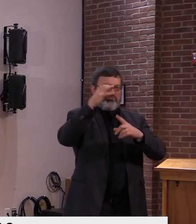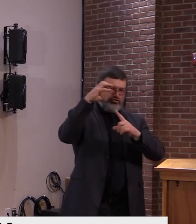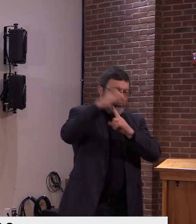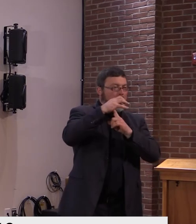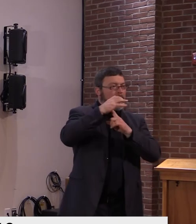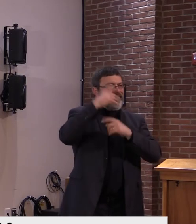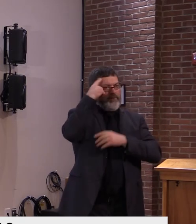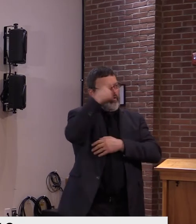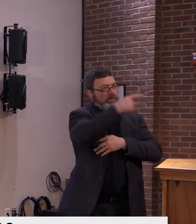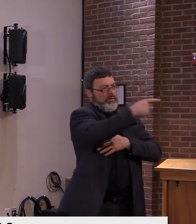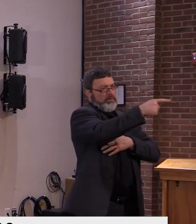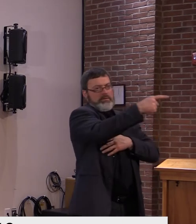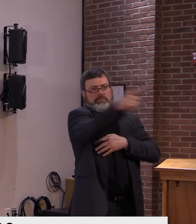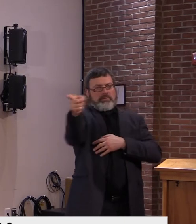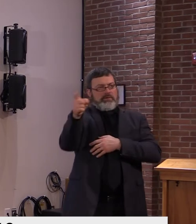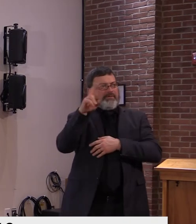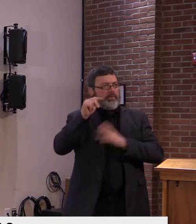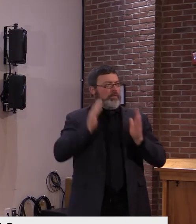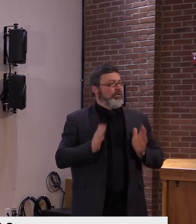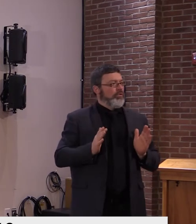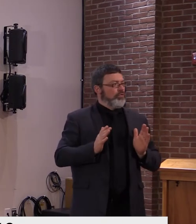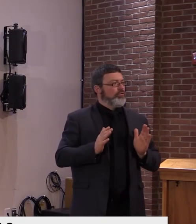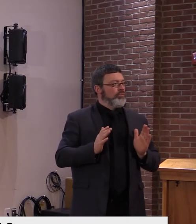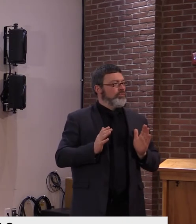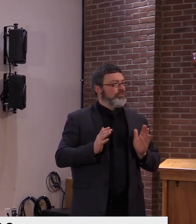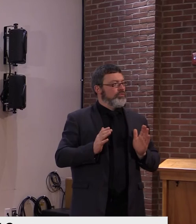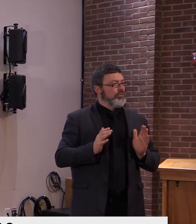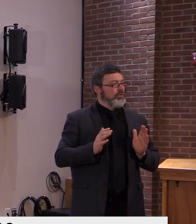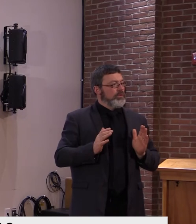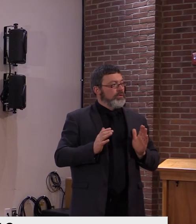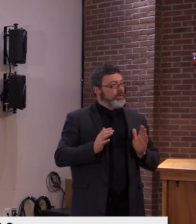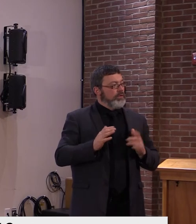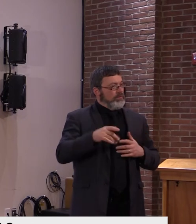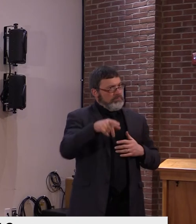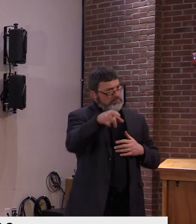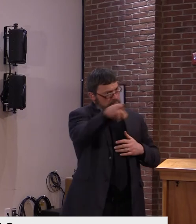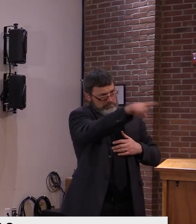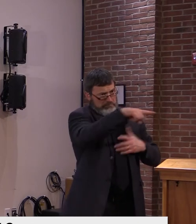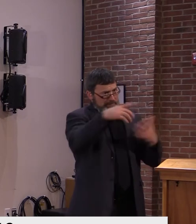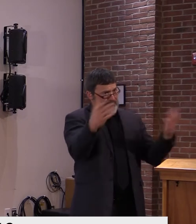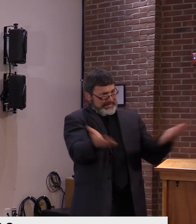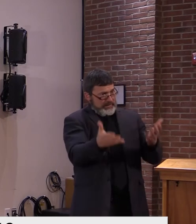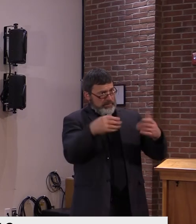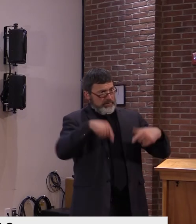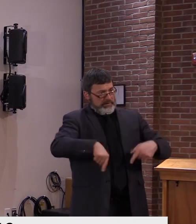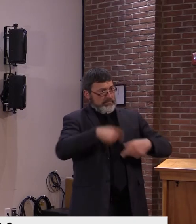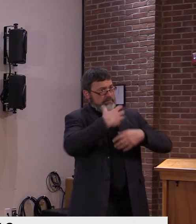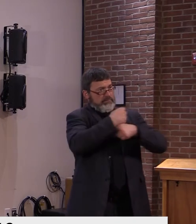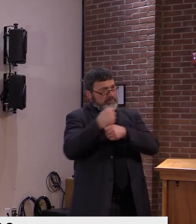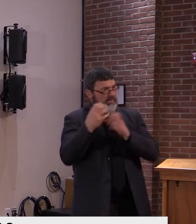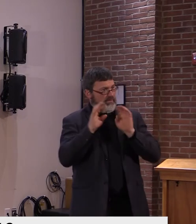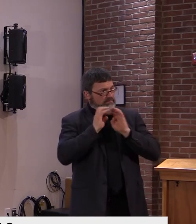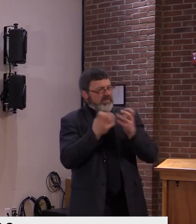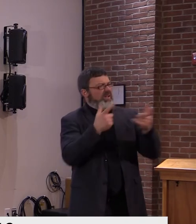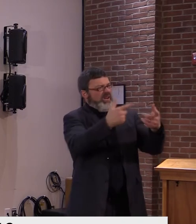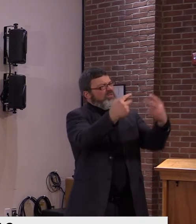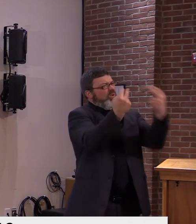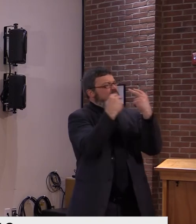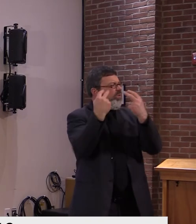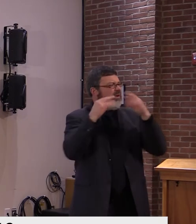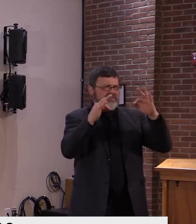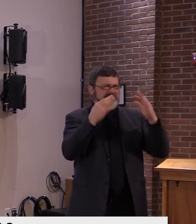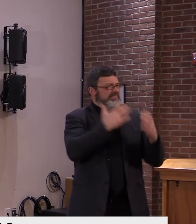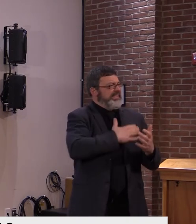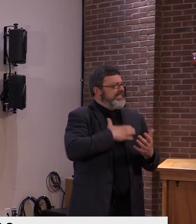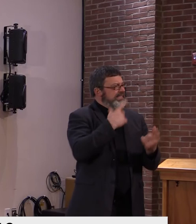tuned because I'll have more to say probably within a week. But we've not sent anything back by any means. We